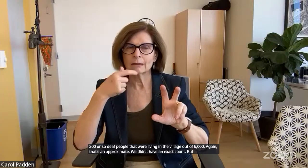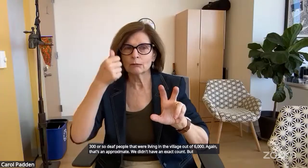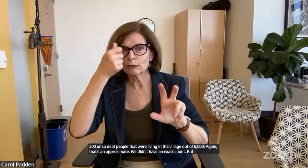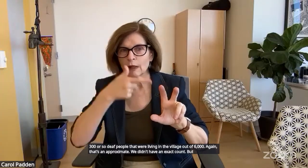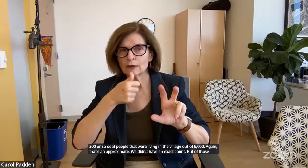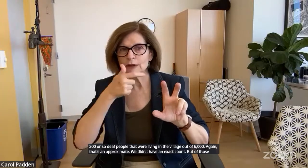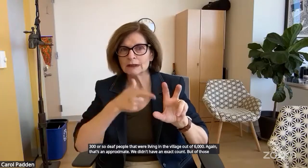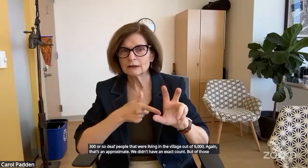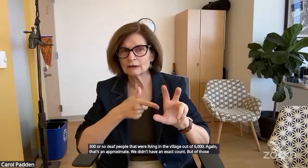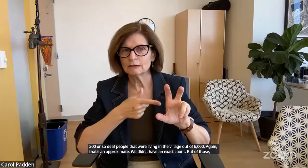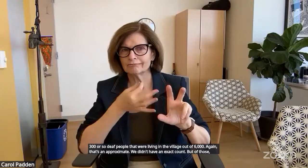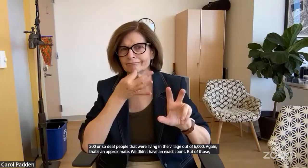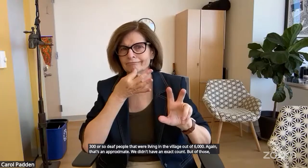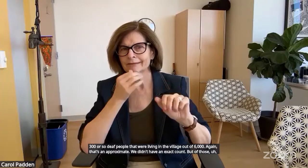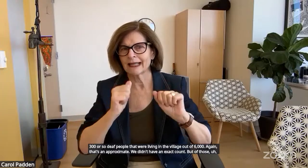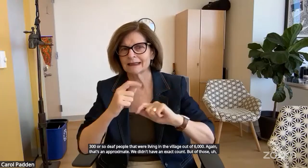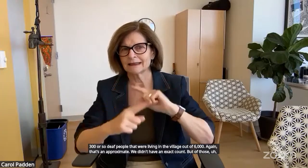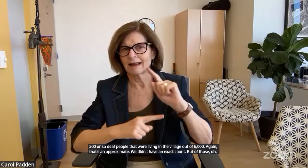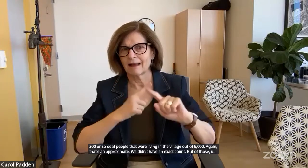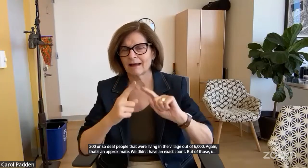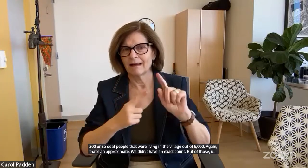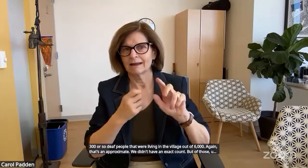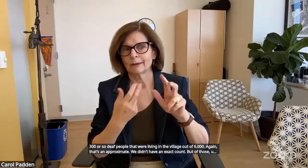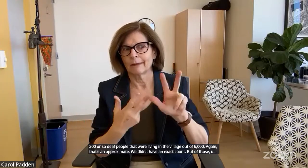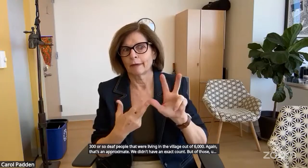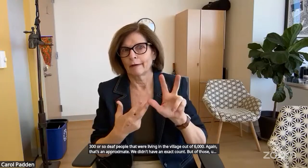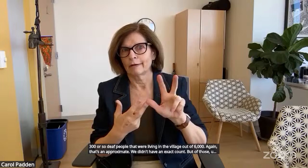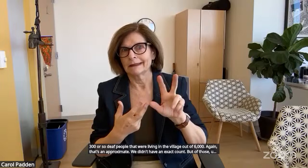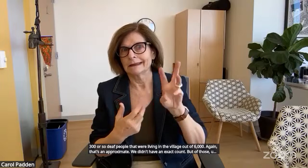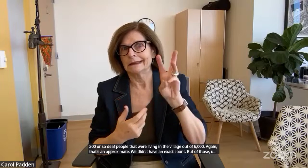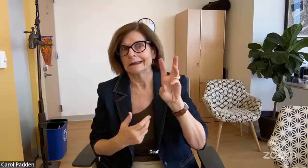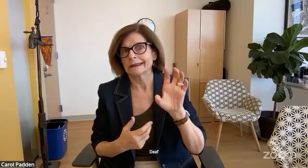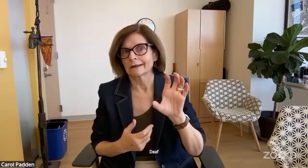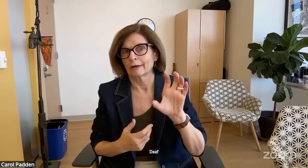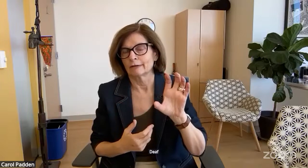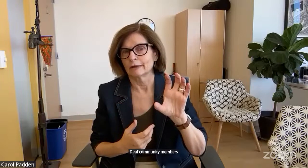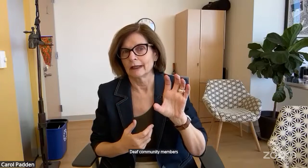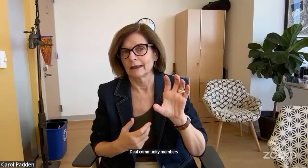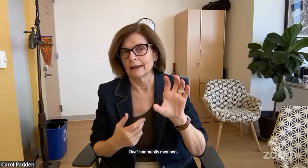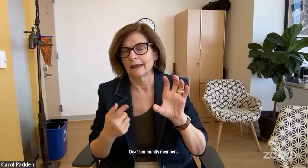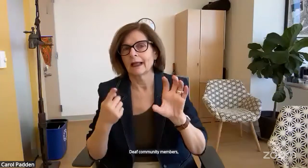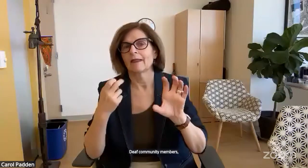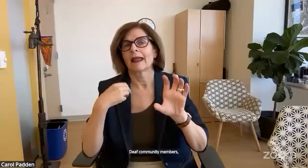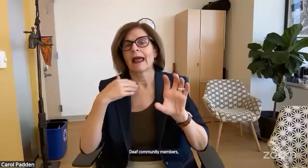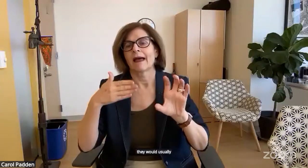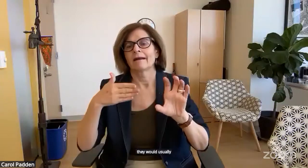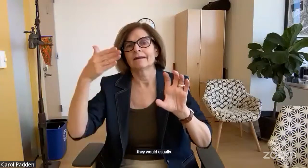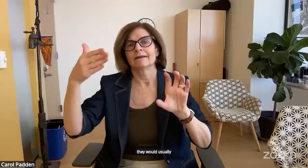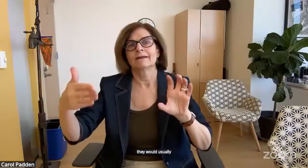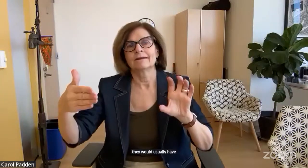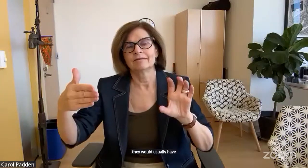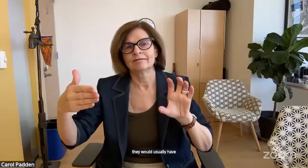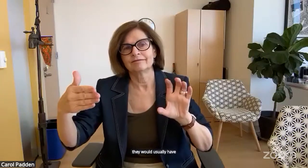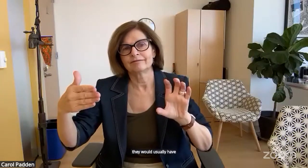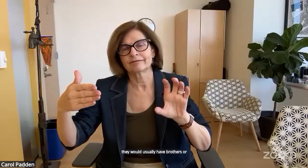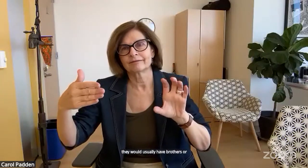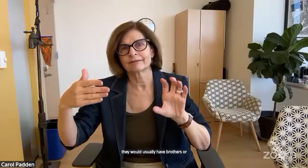those 300 deaf community members, they would usually have brothers or sisters, siblings who would